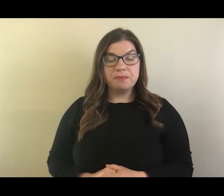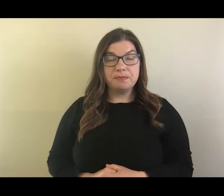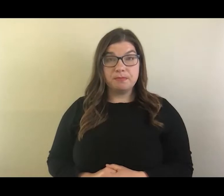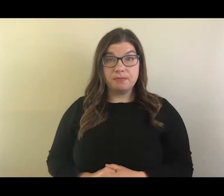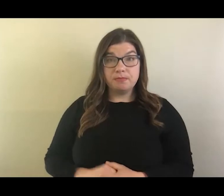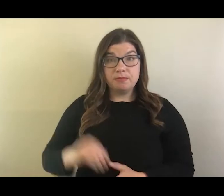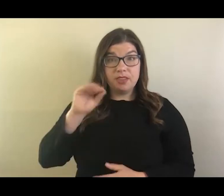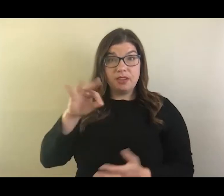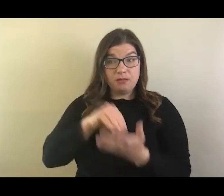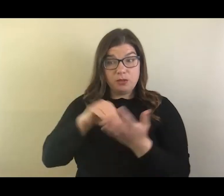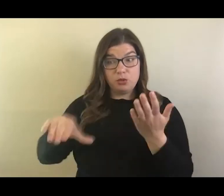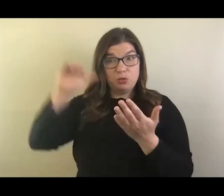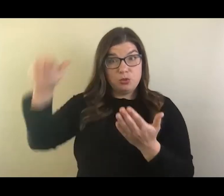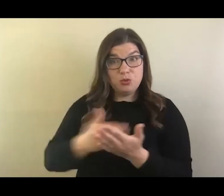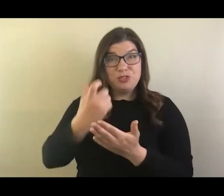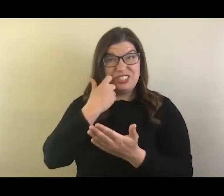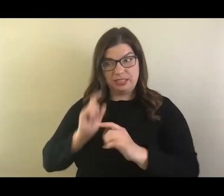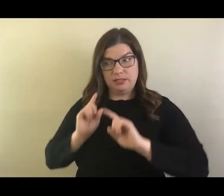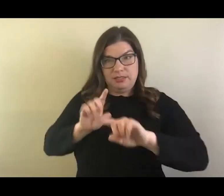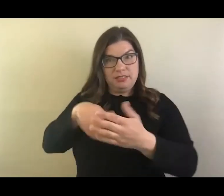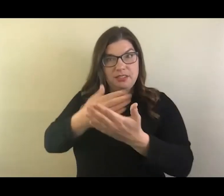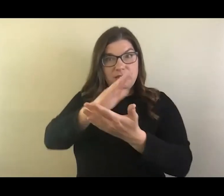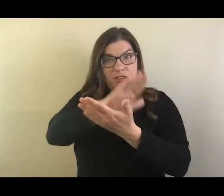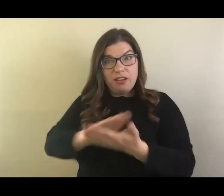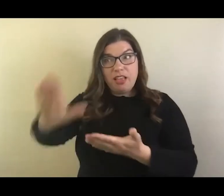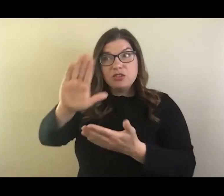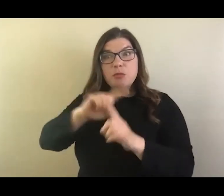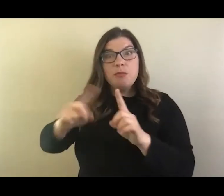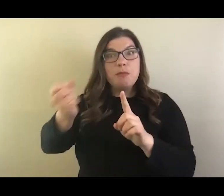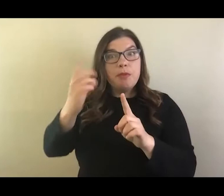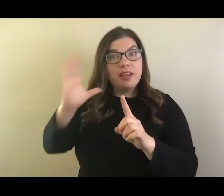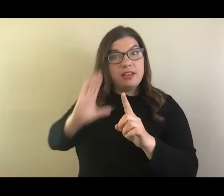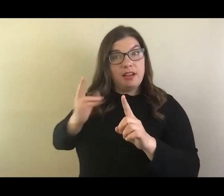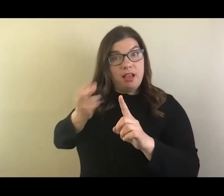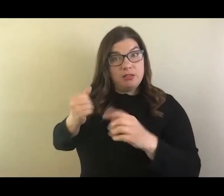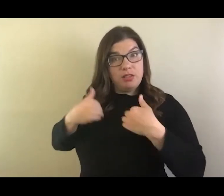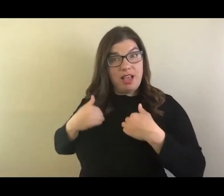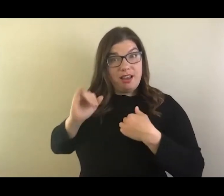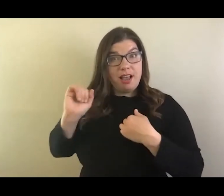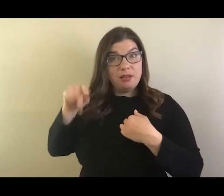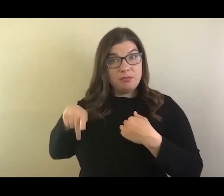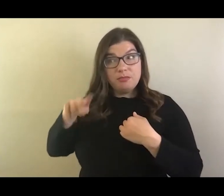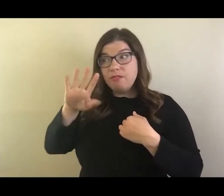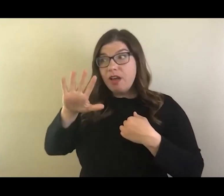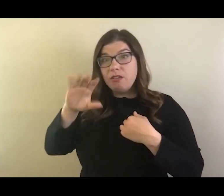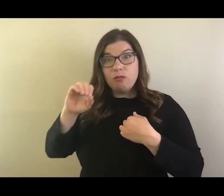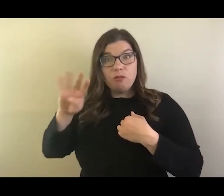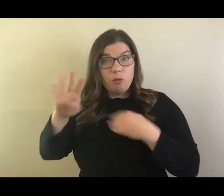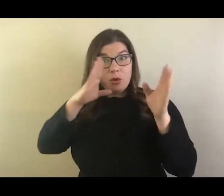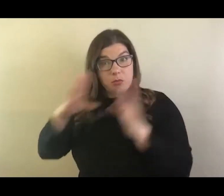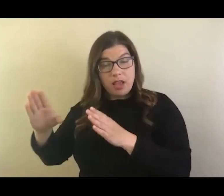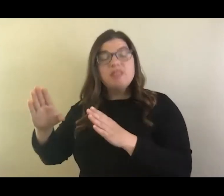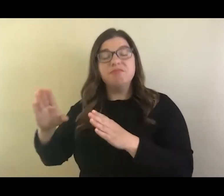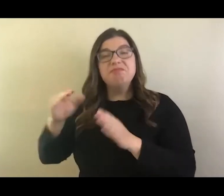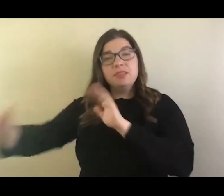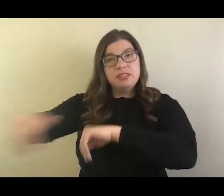Students who are beginning college and had an IEP or a 504 plan in high school can submit signed copies of those documents to